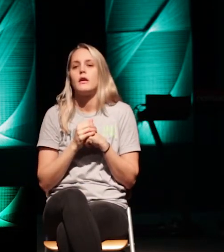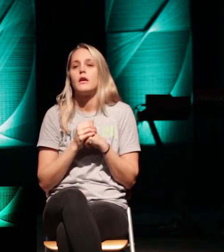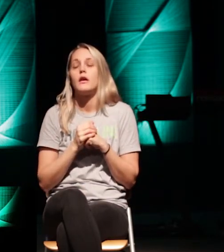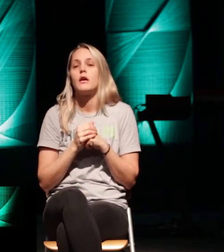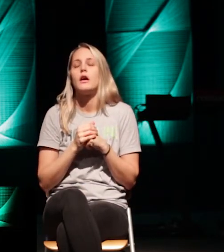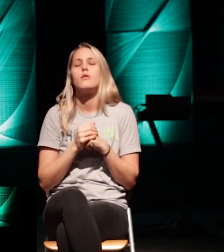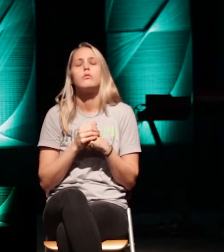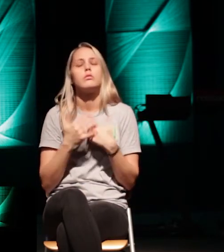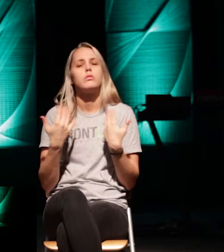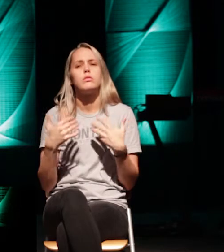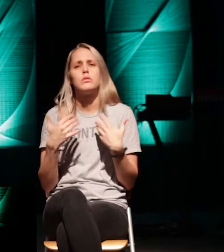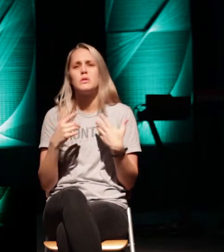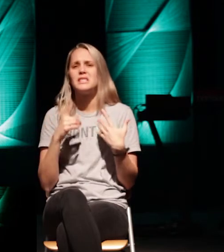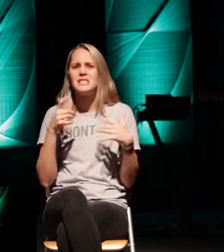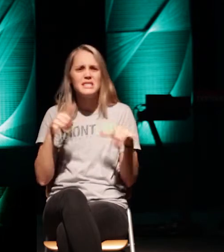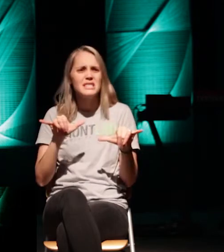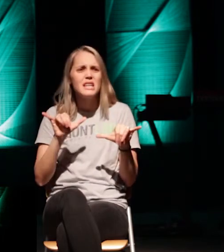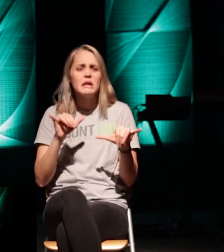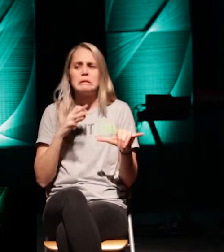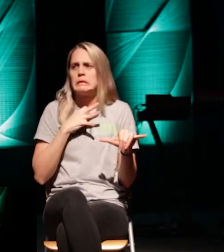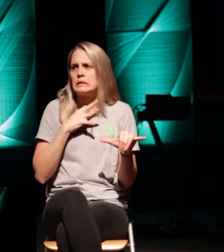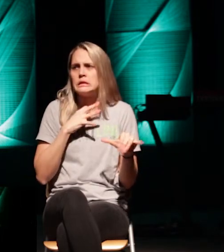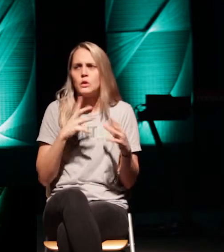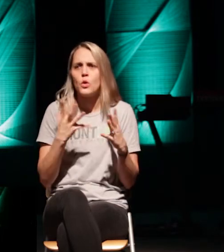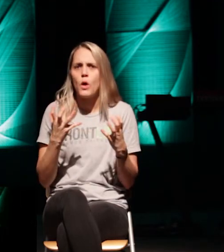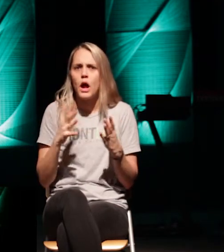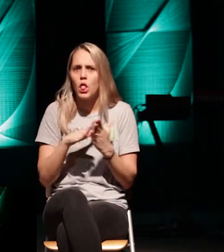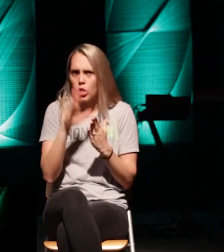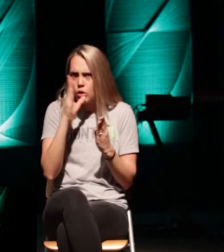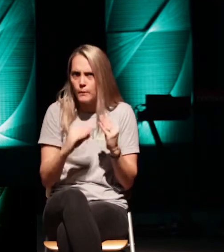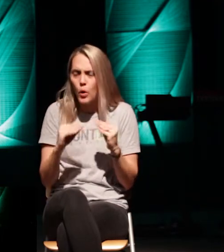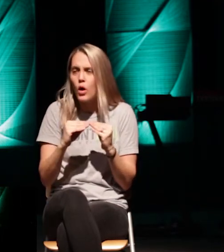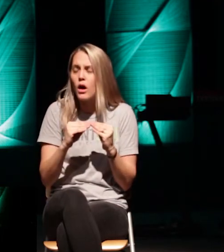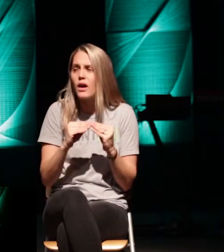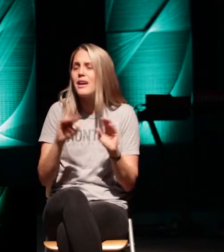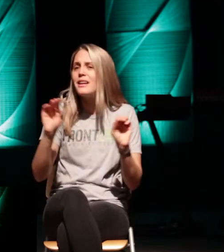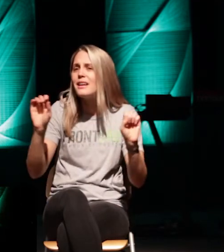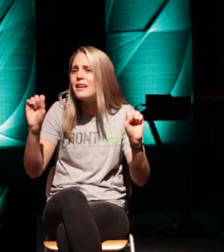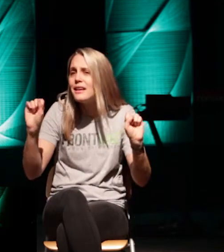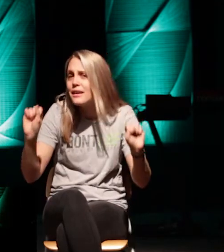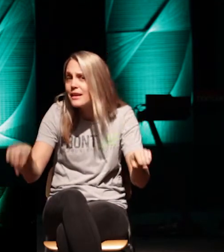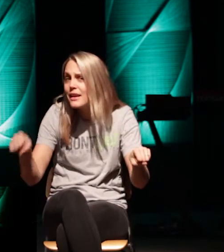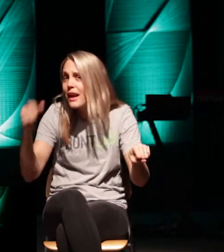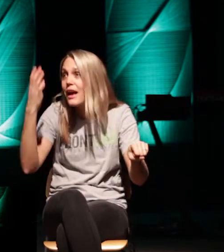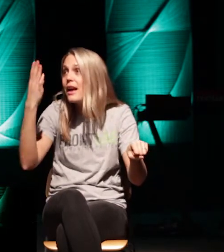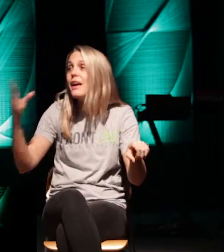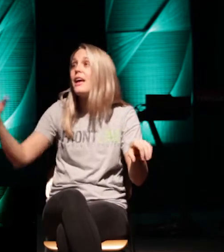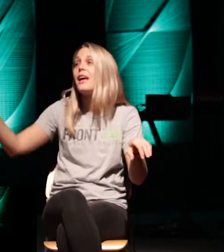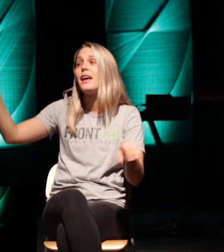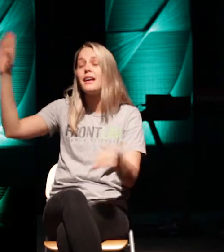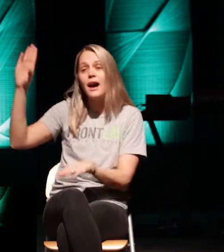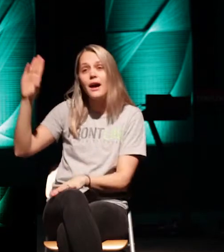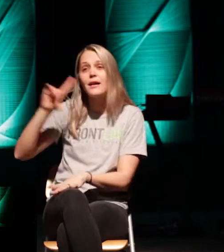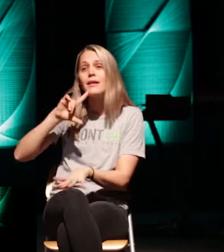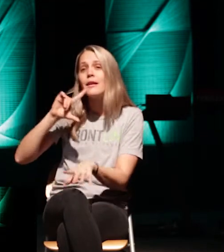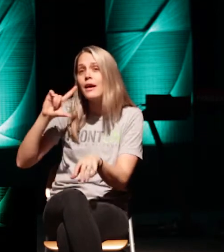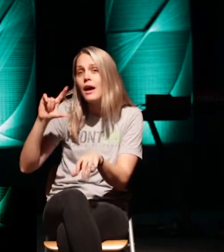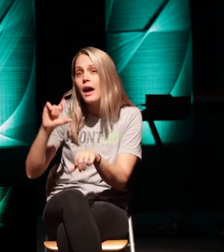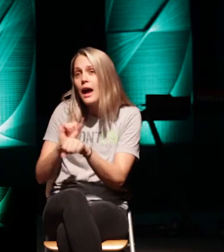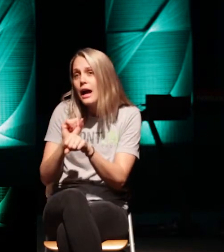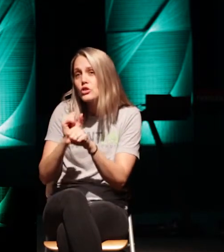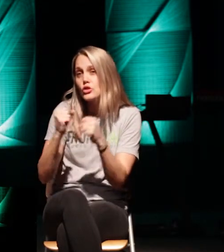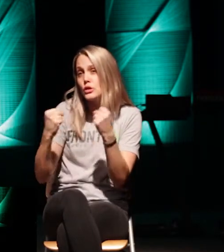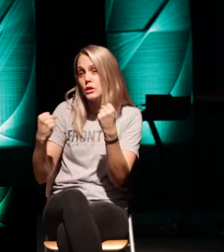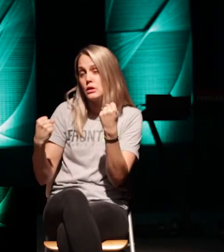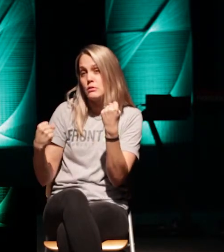Because it's a great mystery today, too. Let me just ask this question. Could God actually be for people who